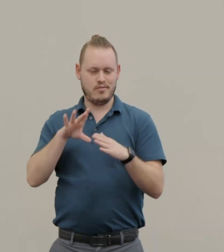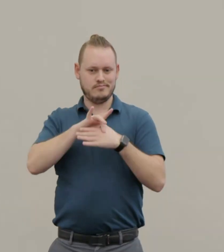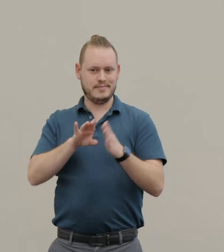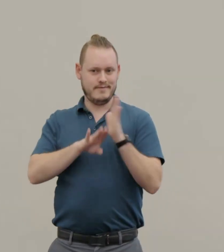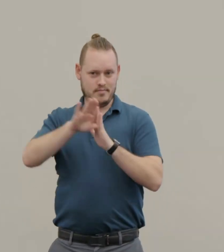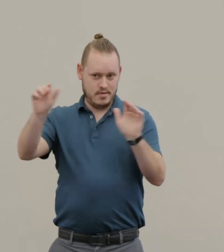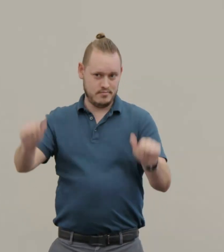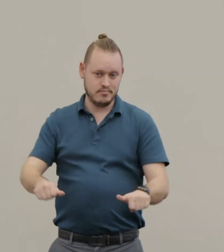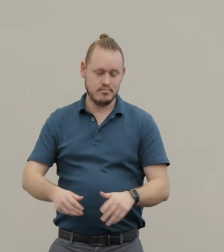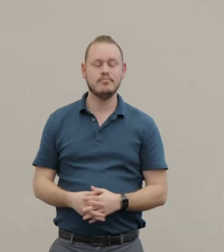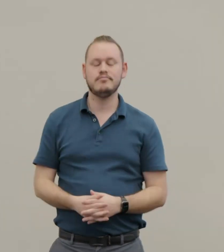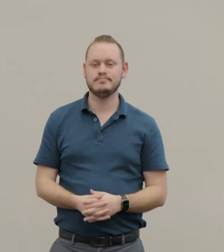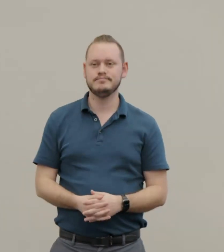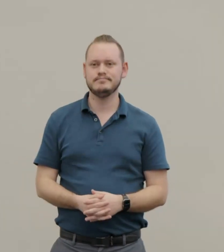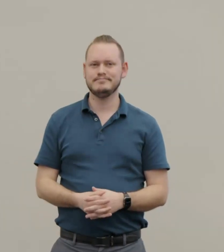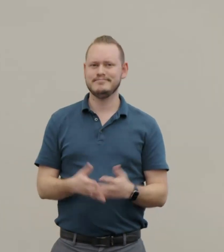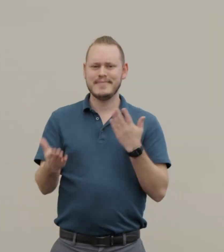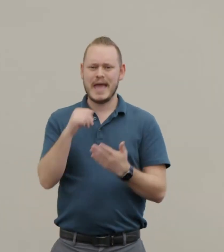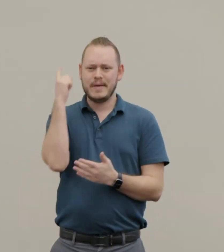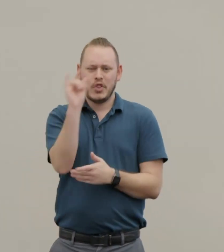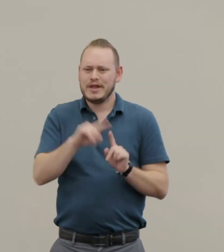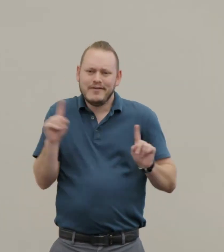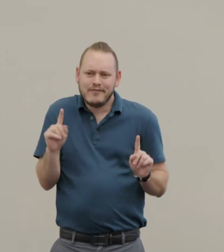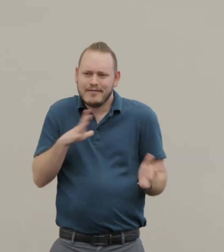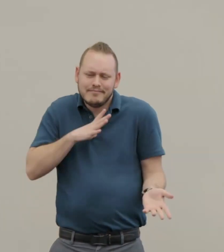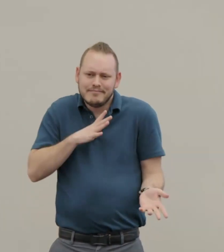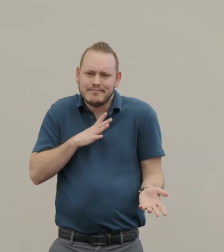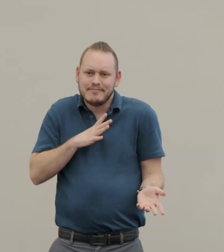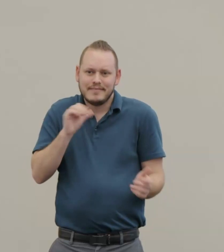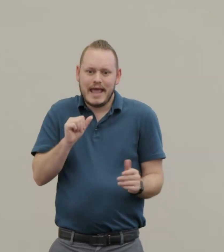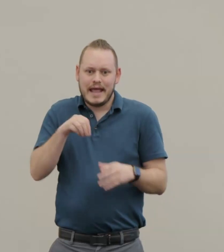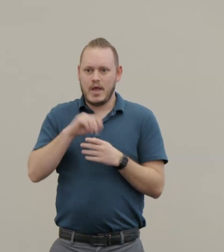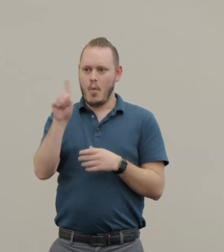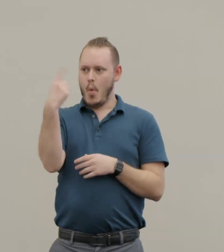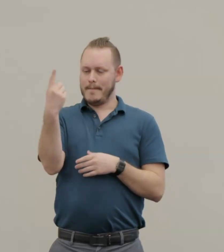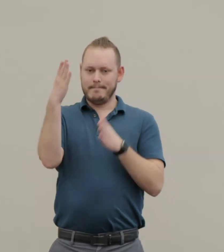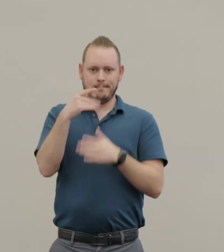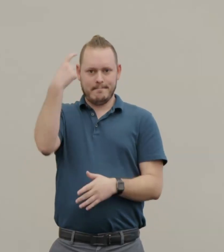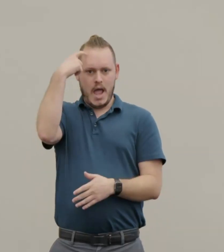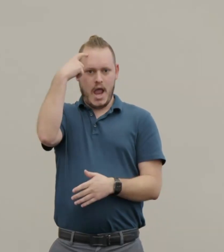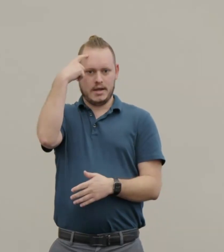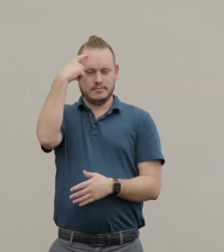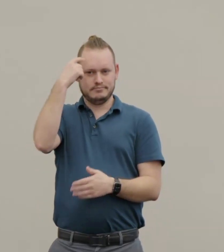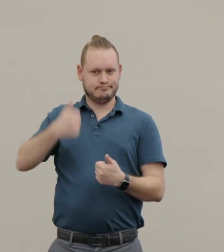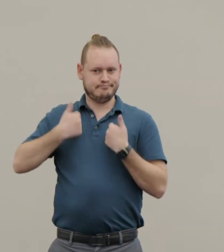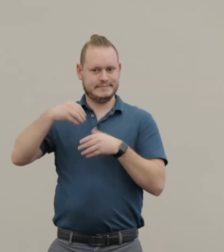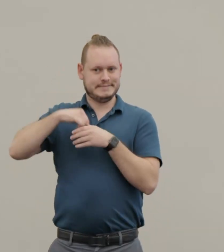development. It may not look exactly like this, but it can live in a single human being's mind as well, right?